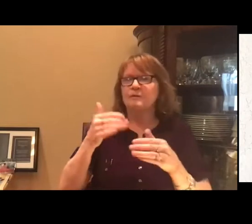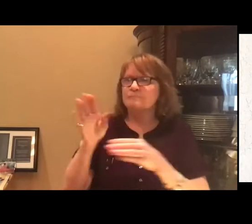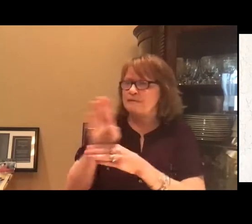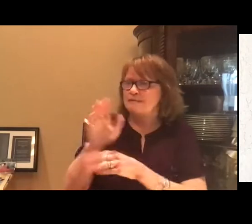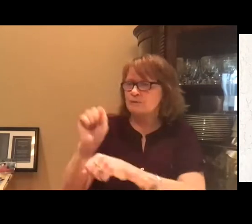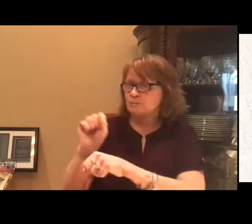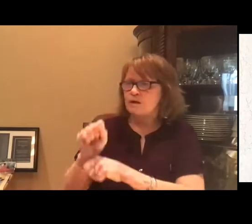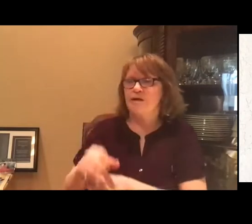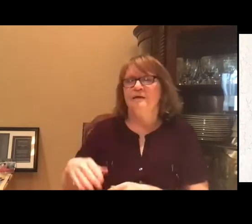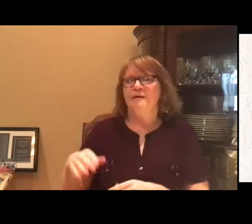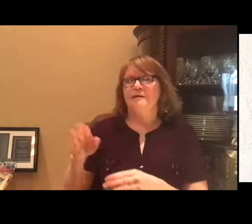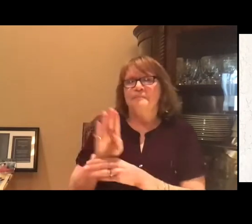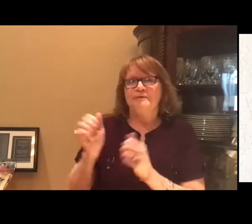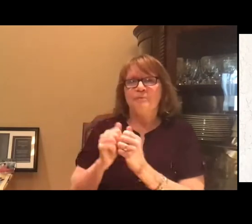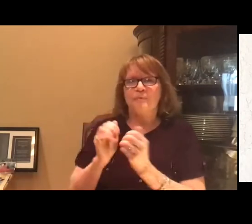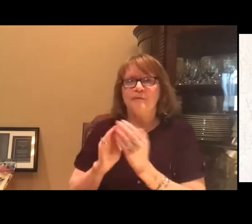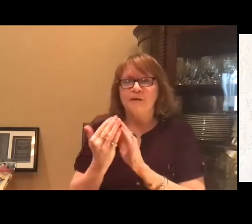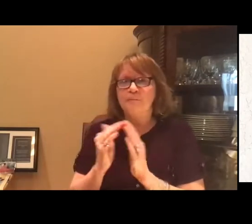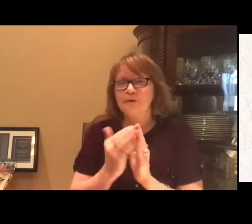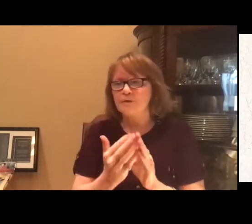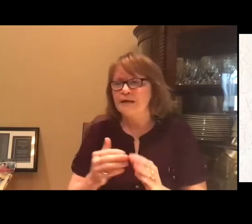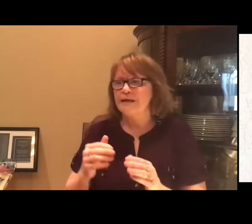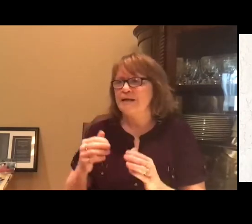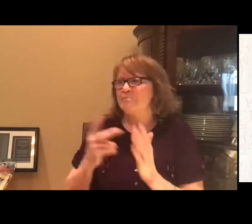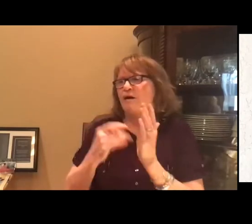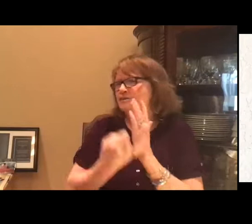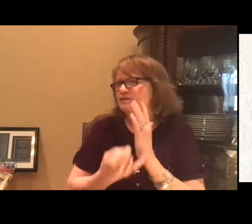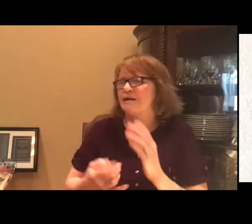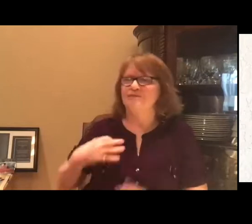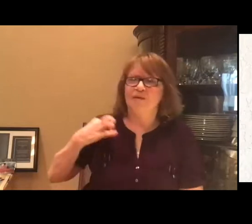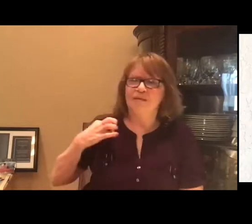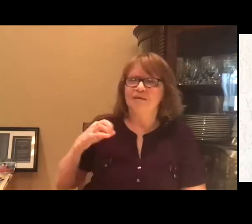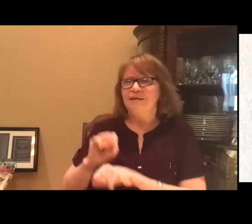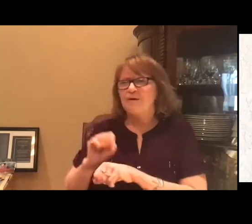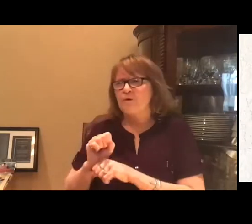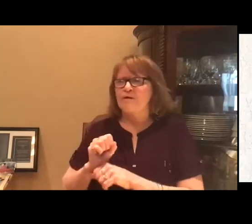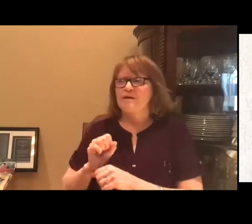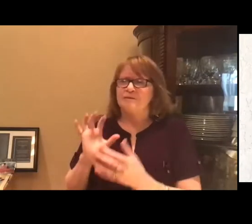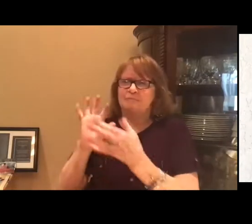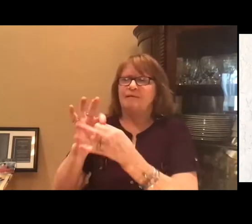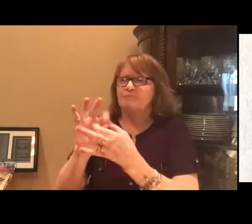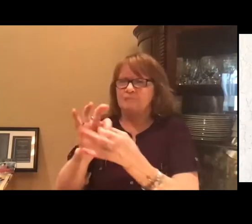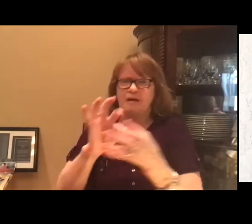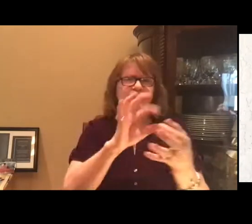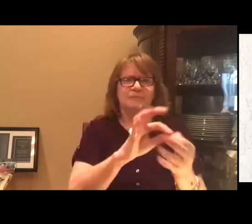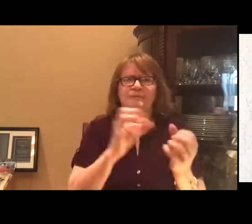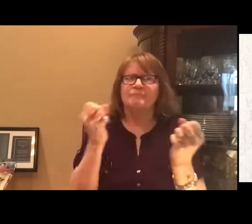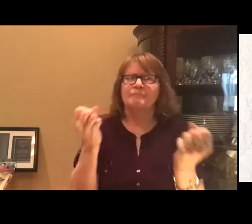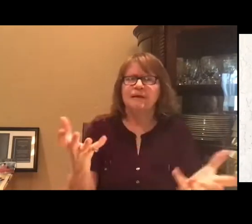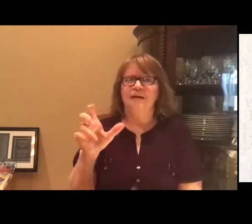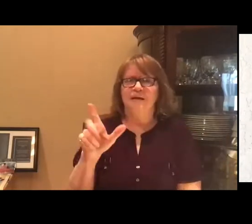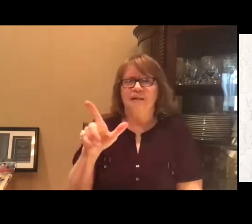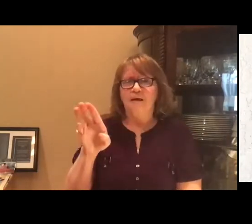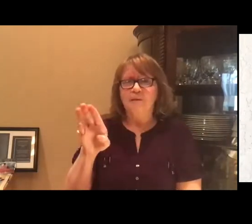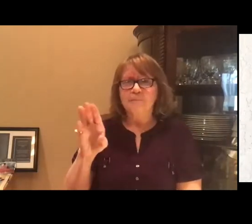community projects. He did lots of volunteer work. He was a member of lots of clubs, president, vice